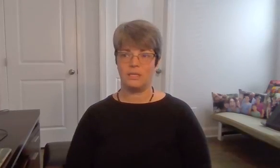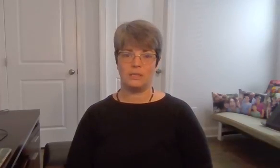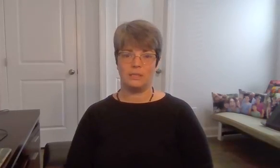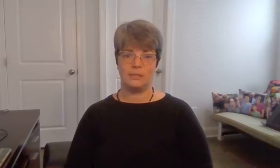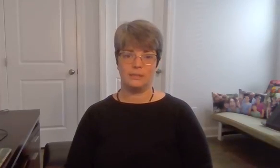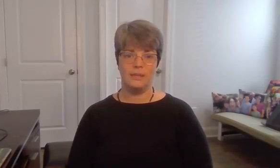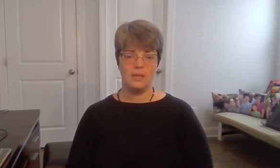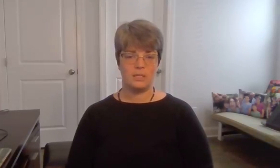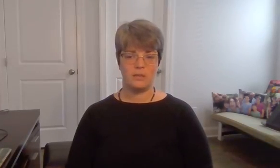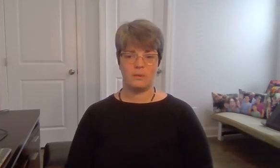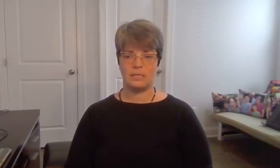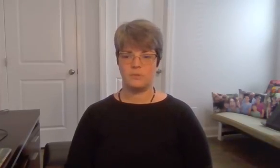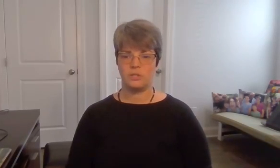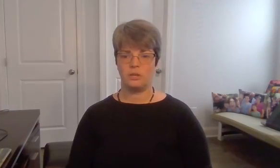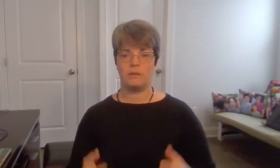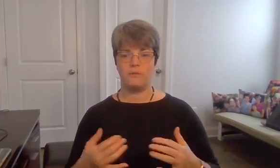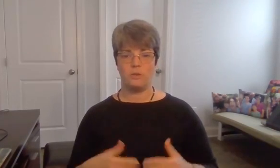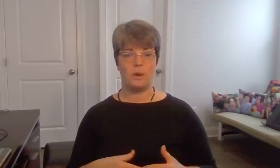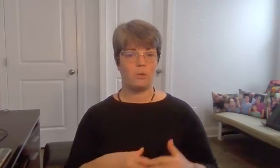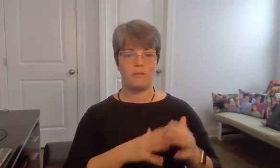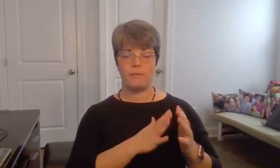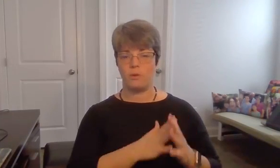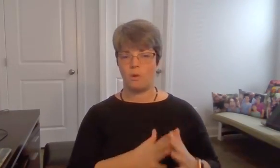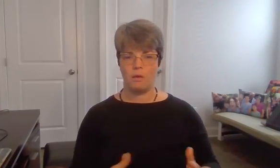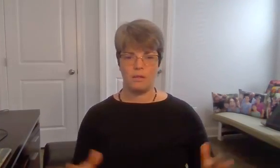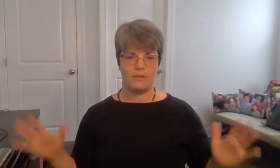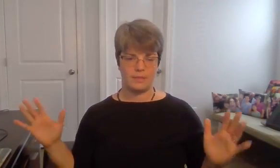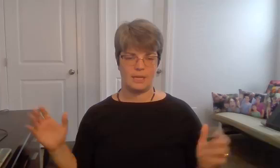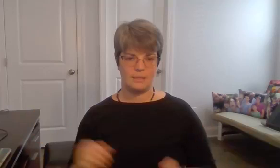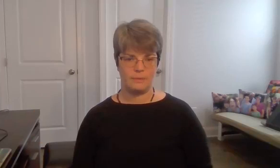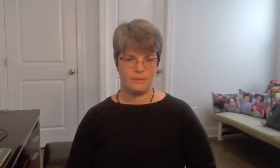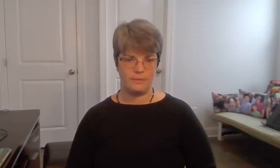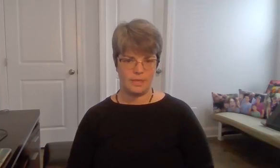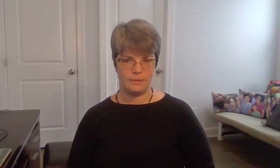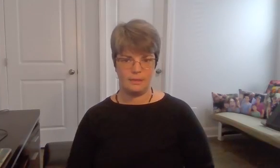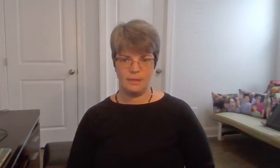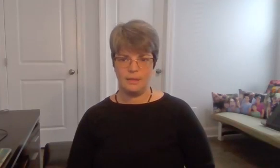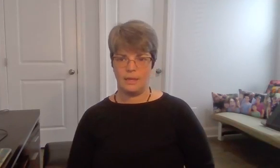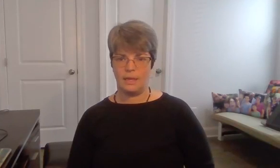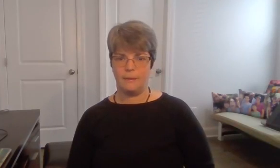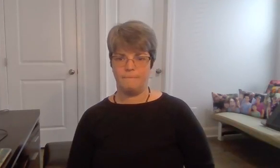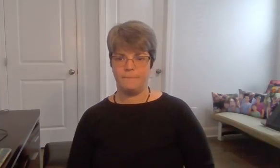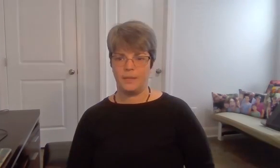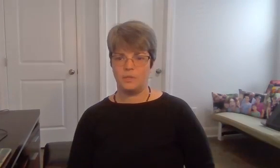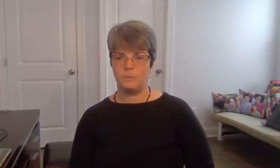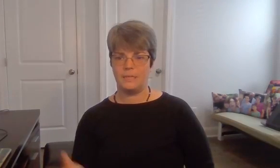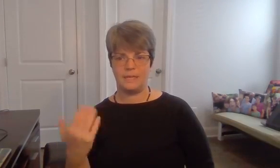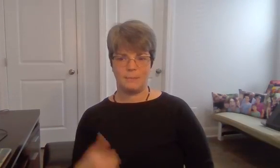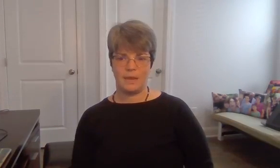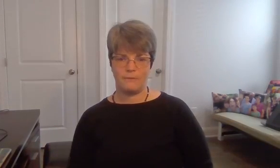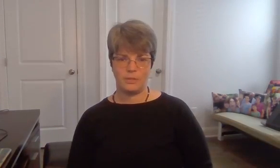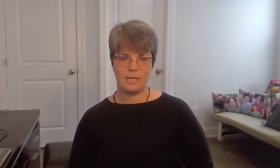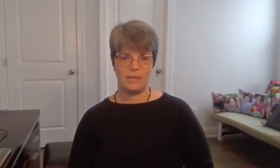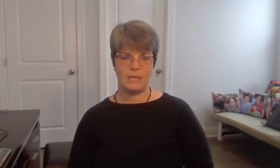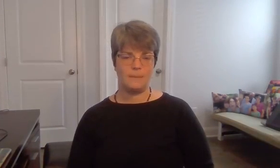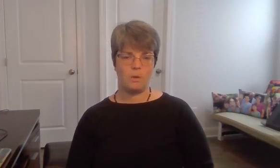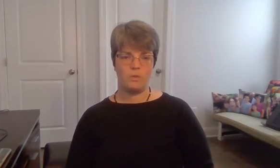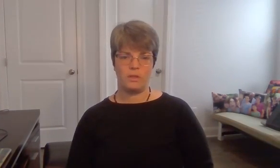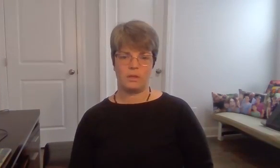to learn. Because otherwise I'm just going to review, and we're going to review all of the signs that we've done. So please think about it for a second. Think about the